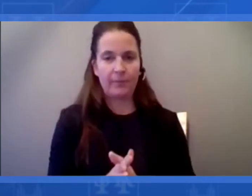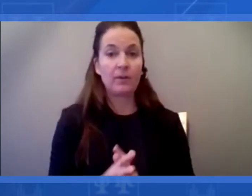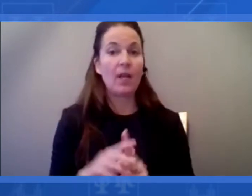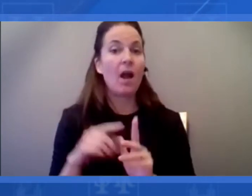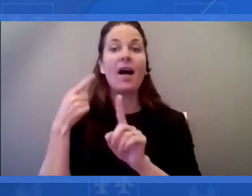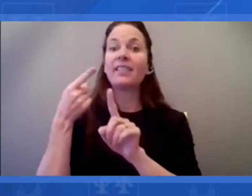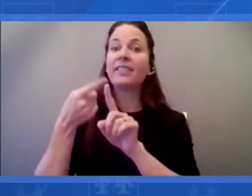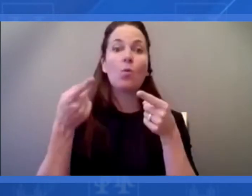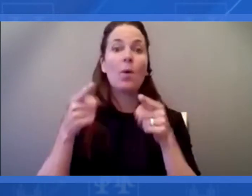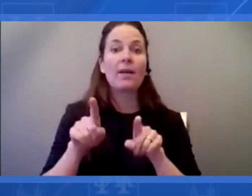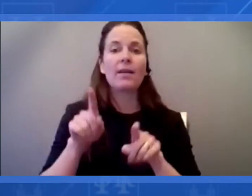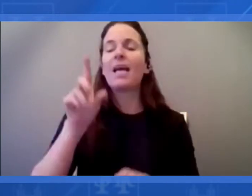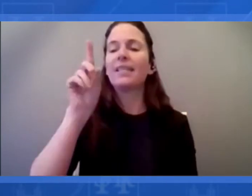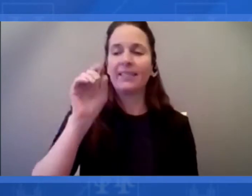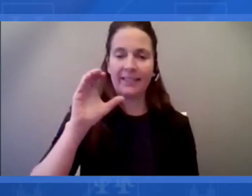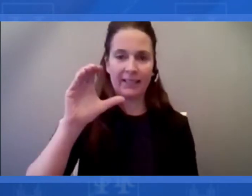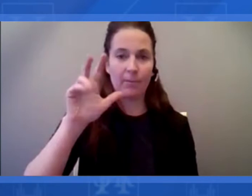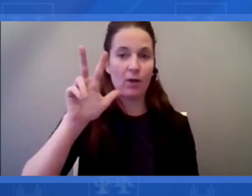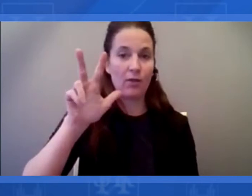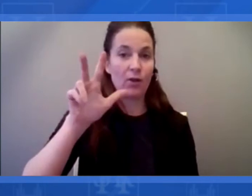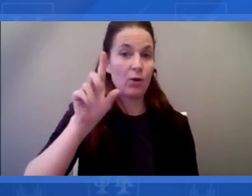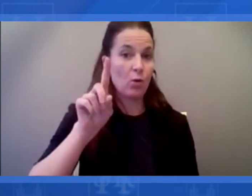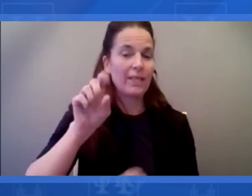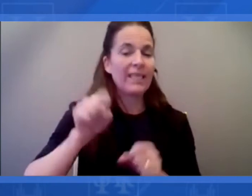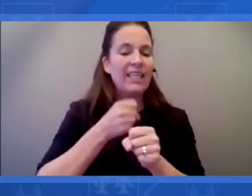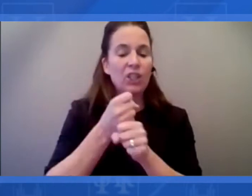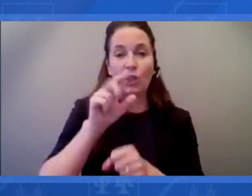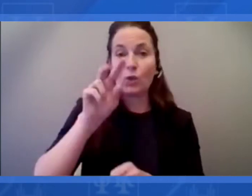December 31, 2022.